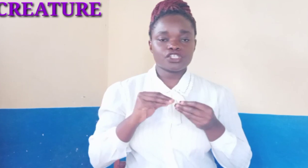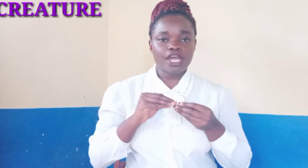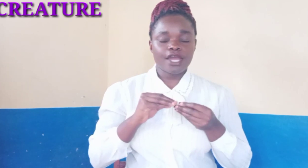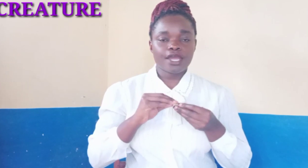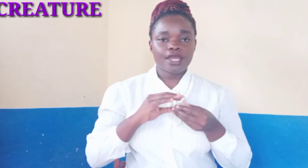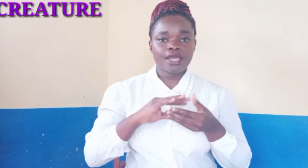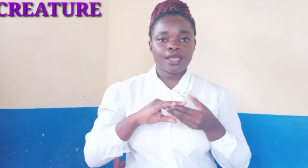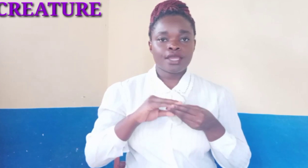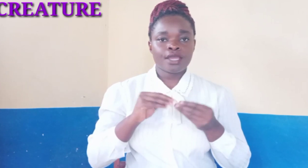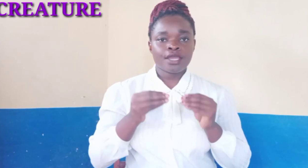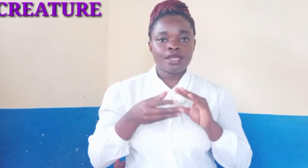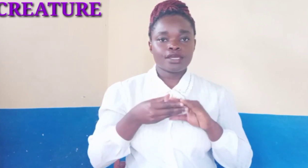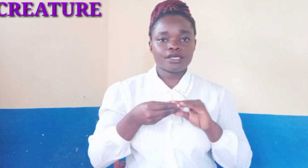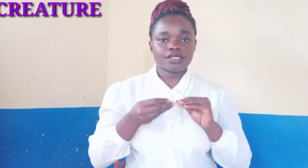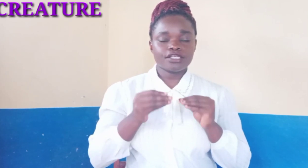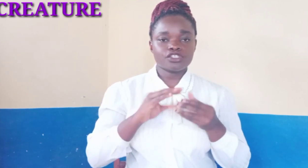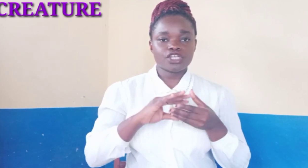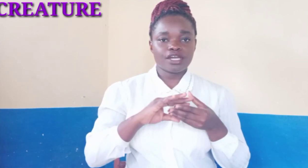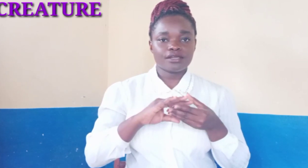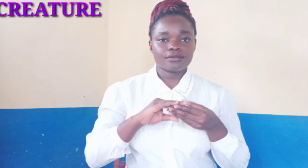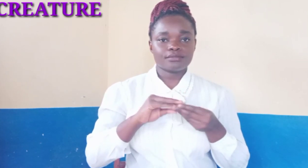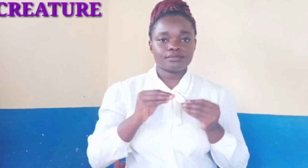Creature. Creature.